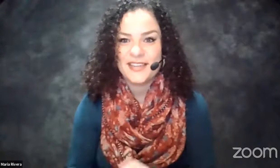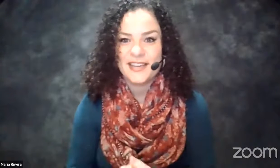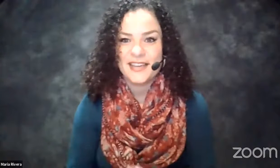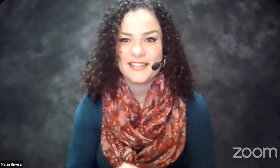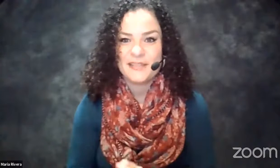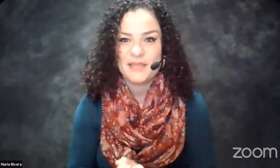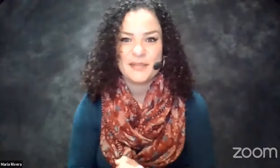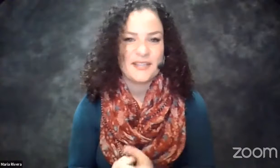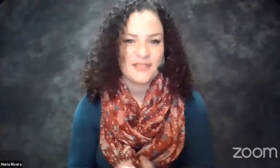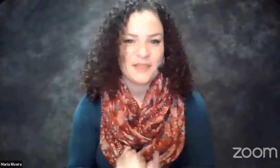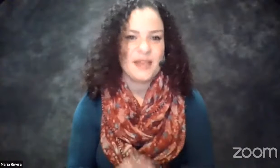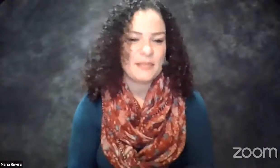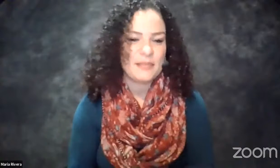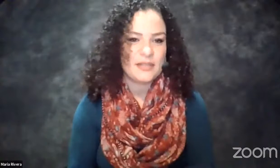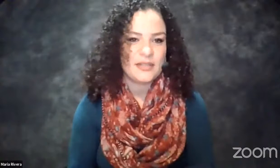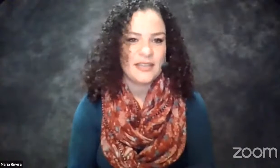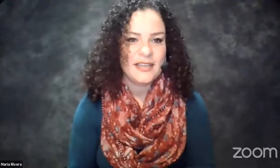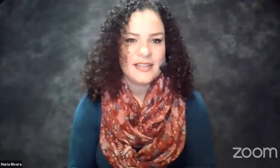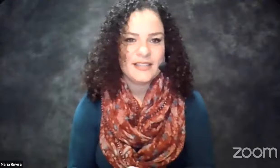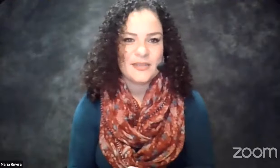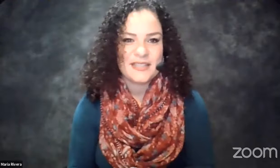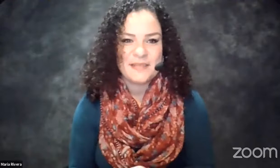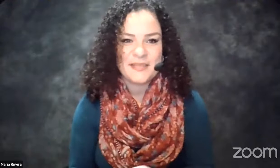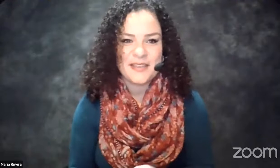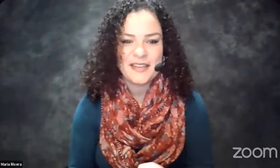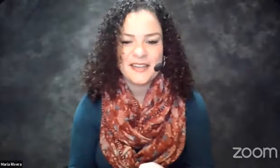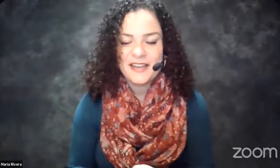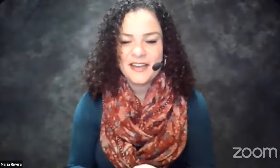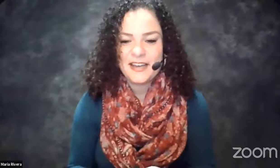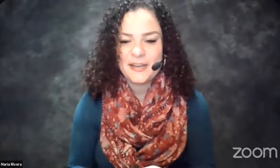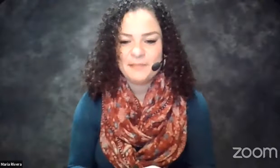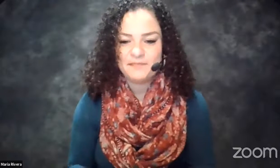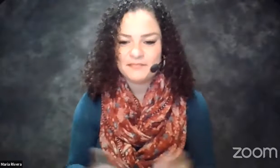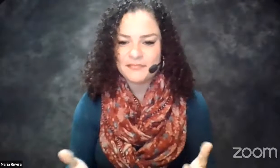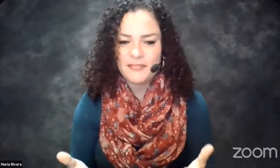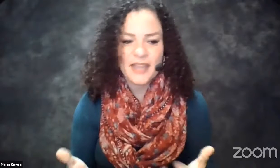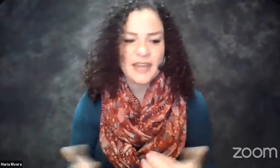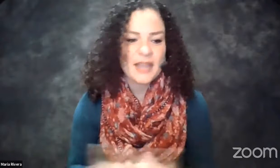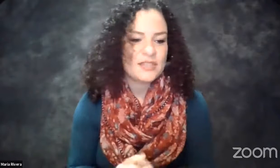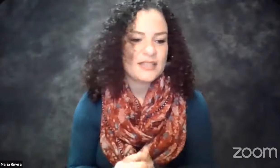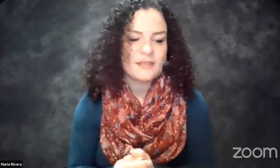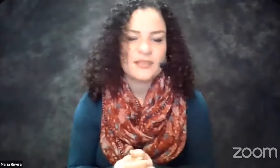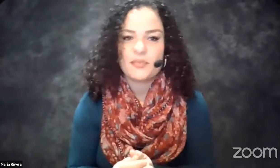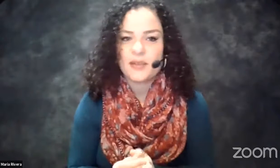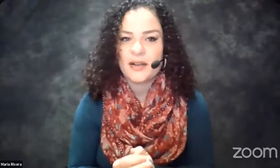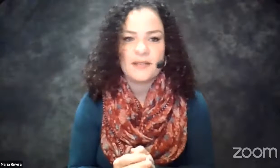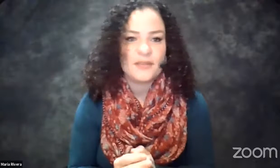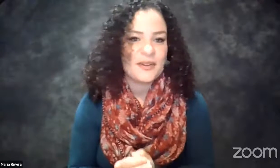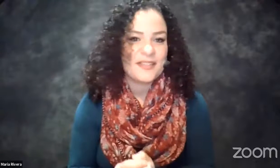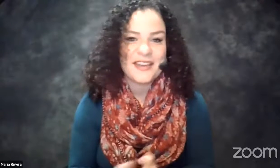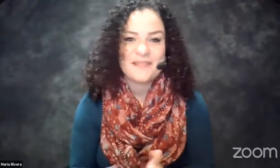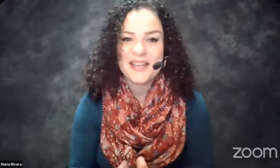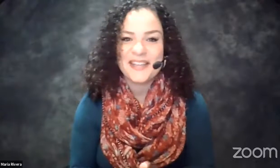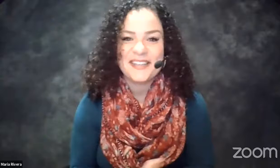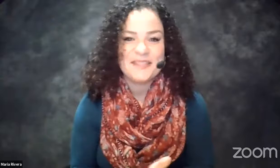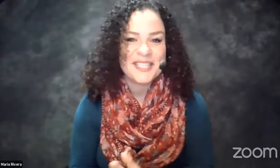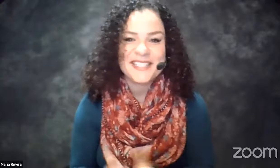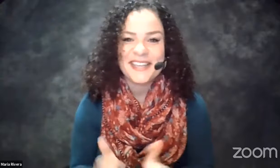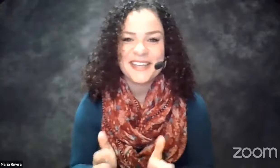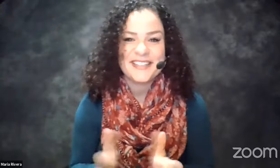Maria Rivera, and I bet she could help. So okay. So I reached out to Maria Rivera, and I said,